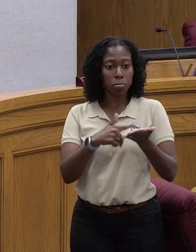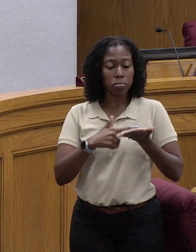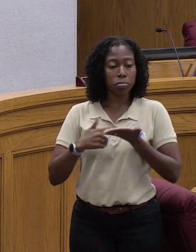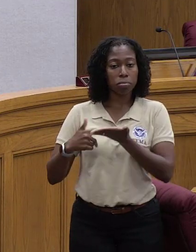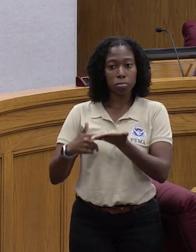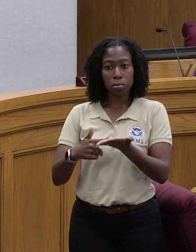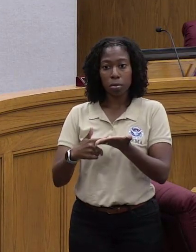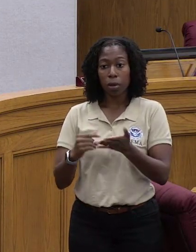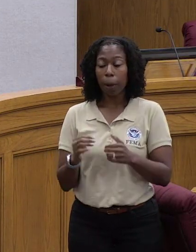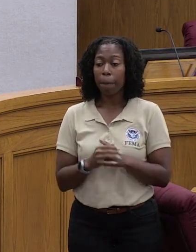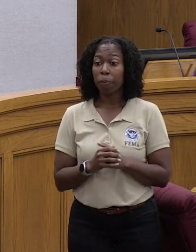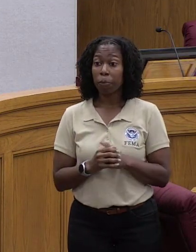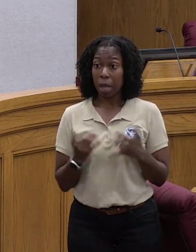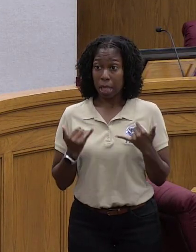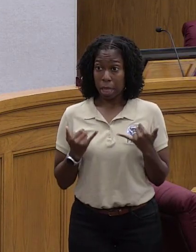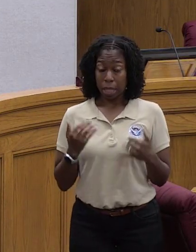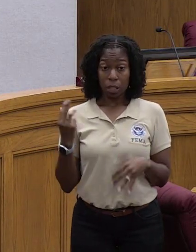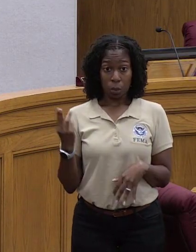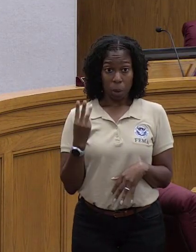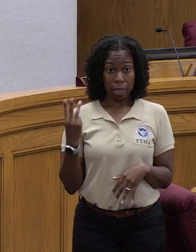Wednesday, this coming Wednesday,